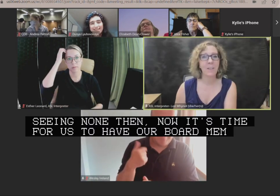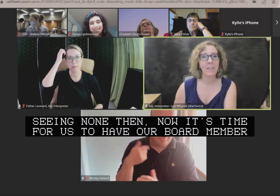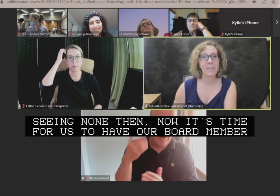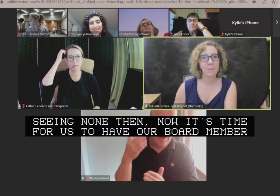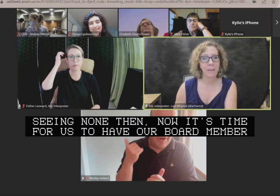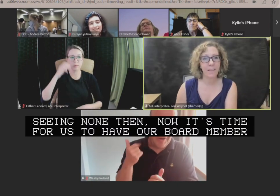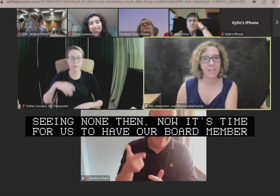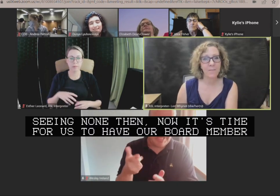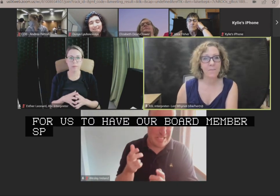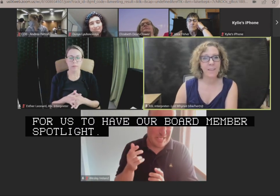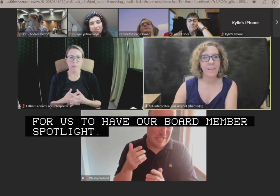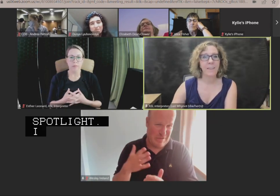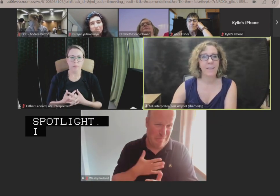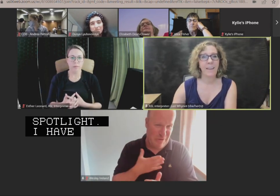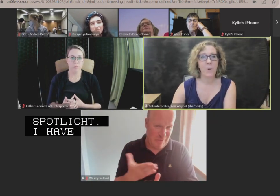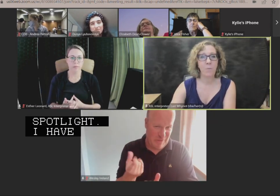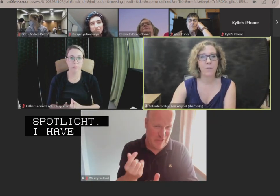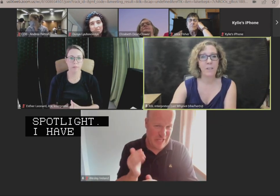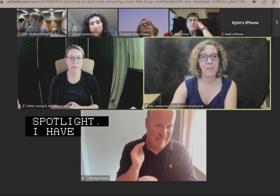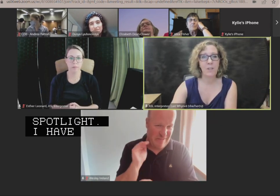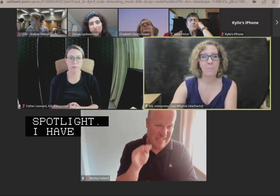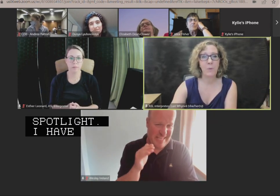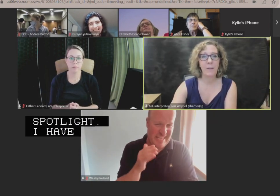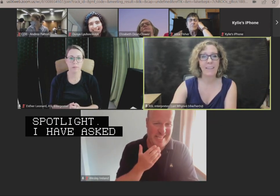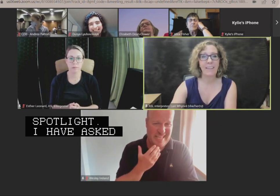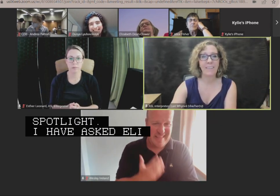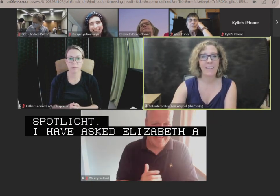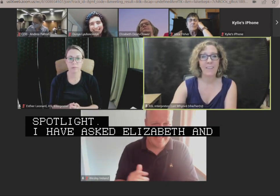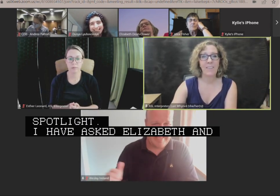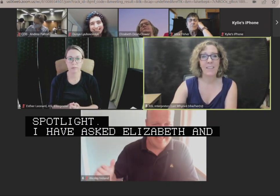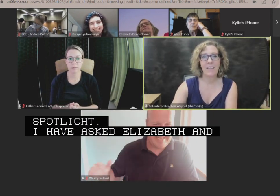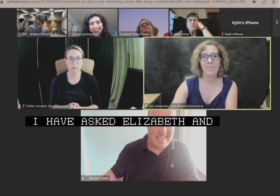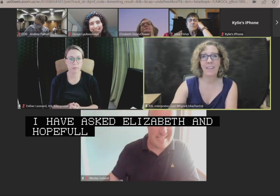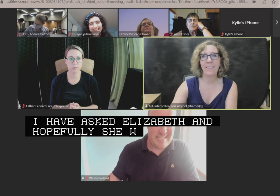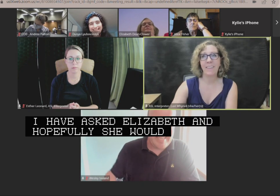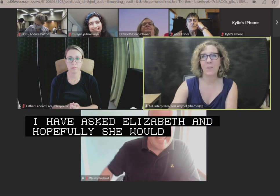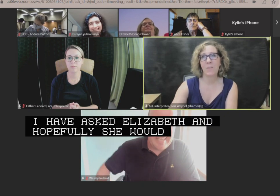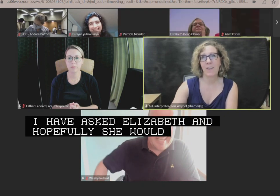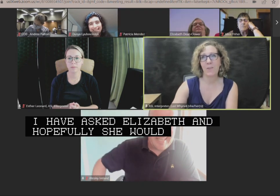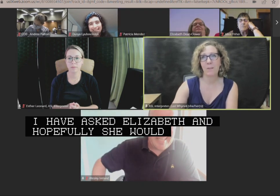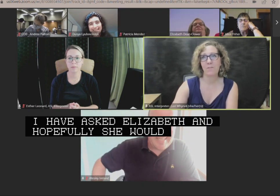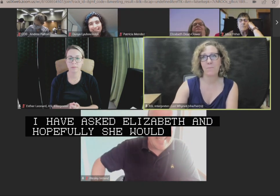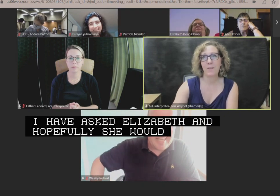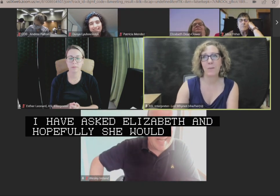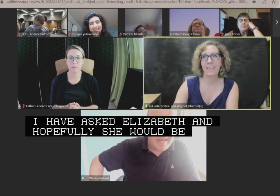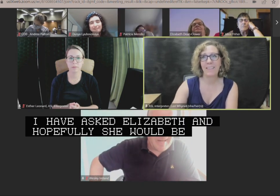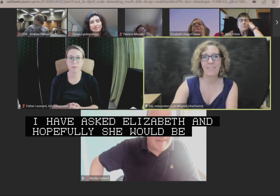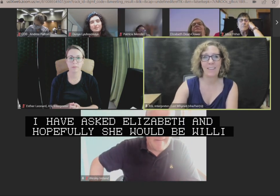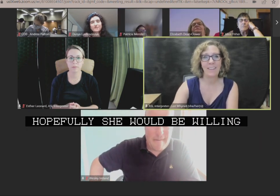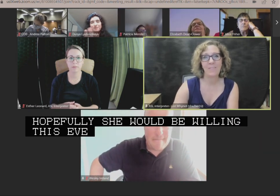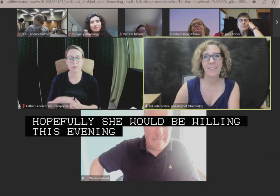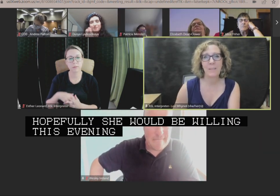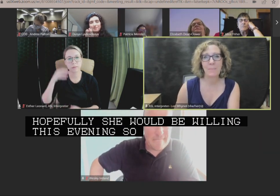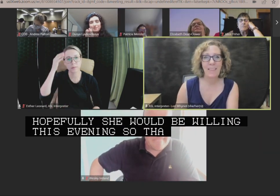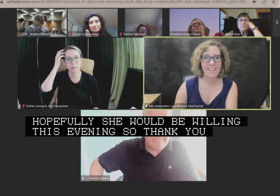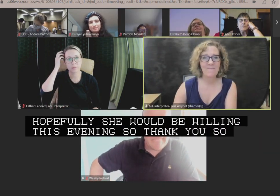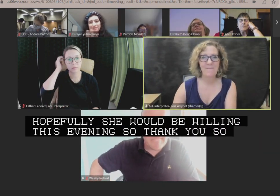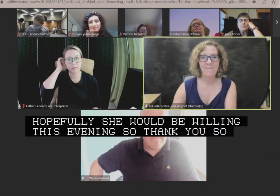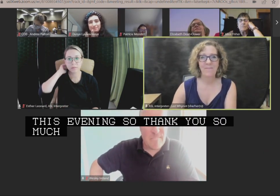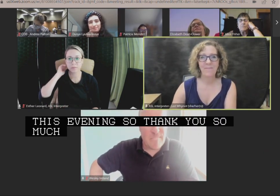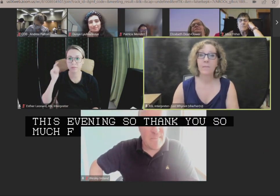asked Elizabeth, and hopefully she'd be willing this evening. So thank you so much for being willing this evening.